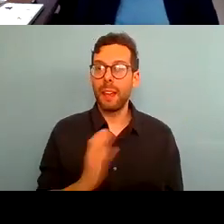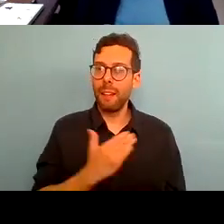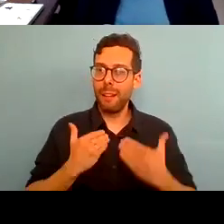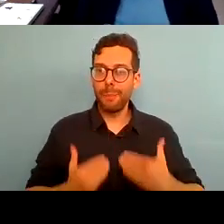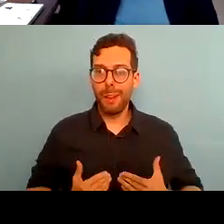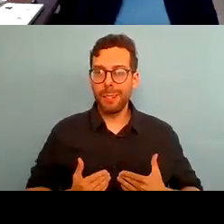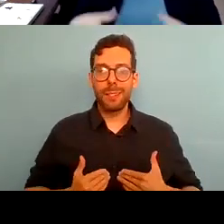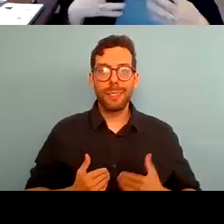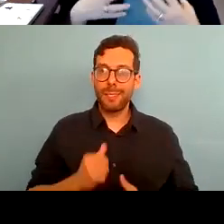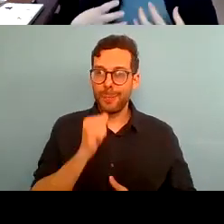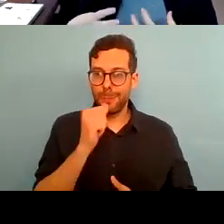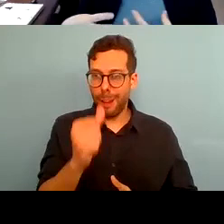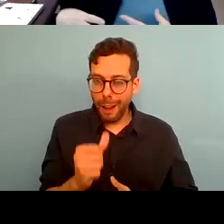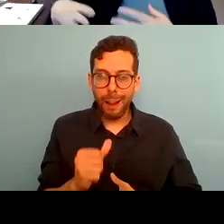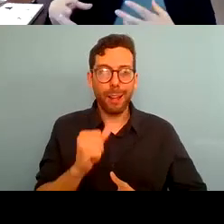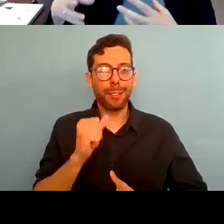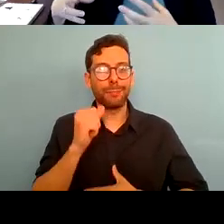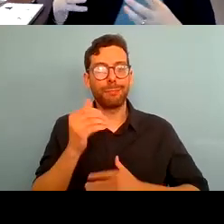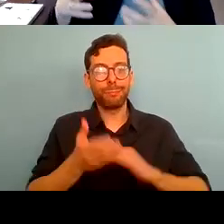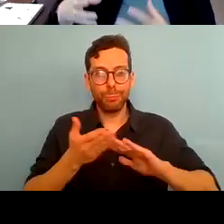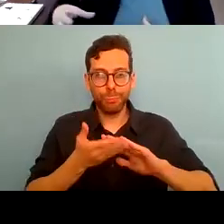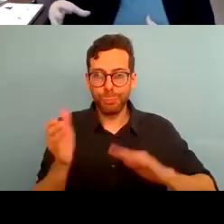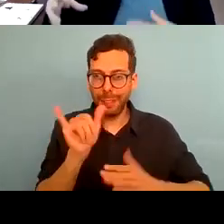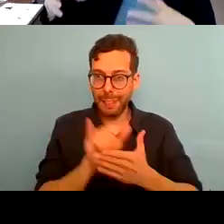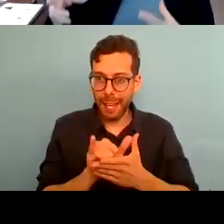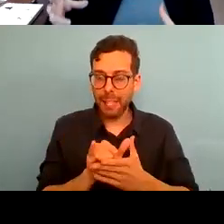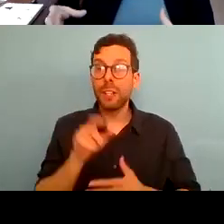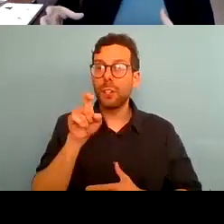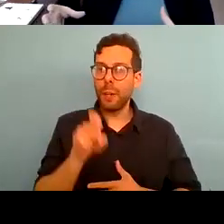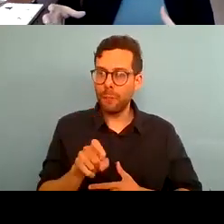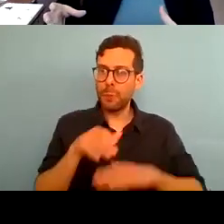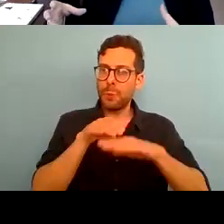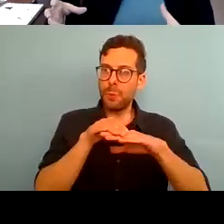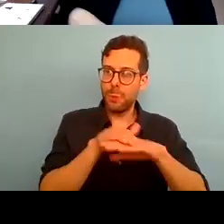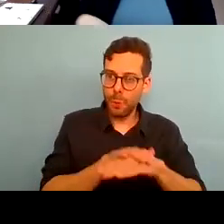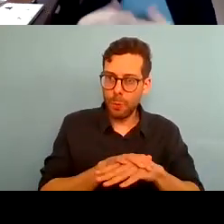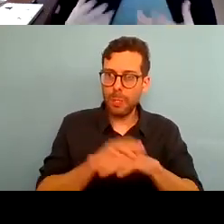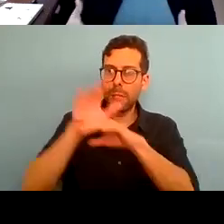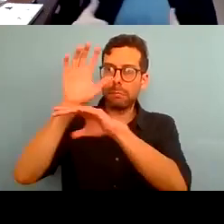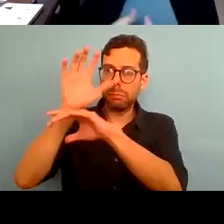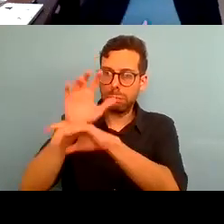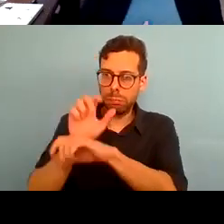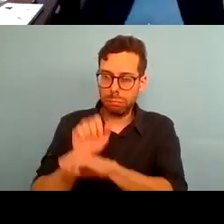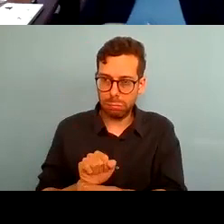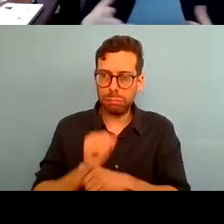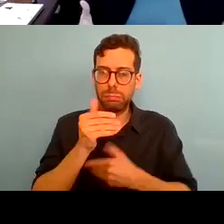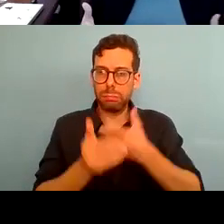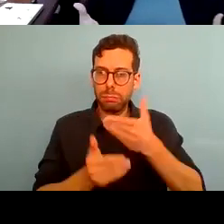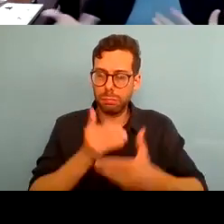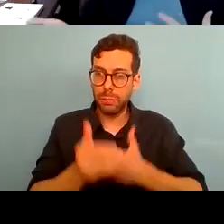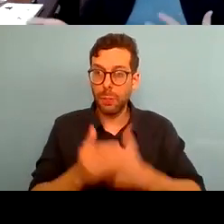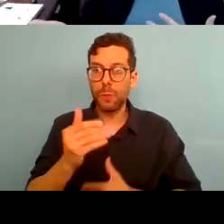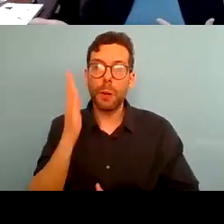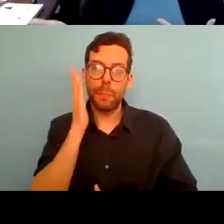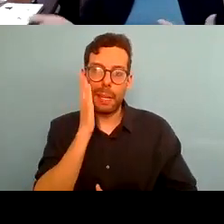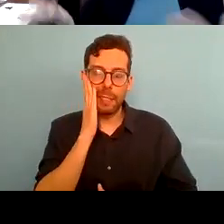wired like that, right? You need to kind of ease yourself into that pattern of like, now I'm ready to go to bed. And so those are important things. Believe it or not, this book